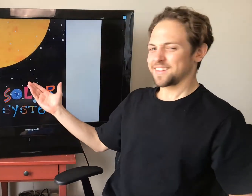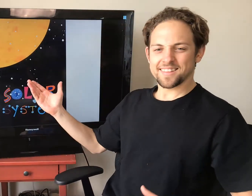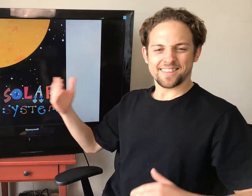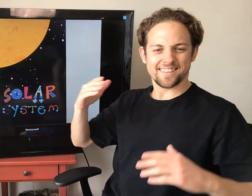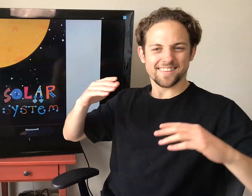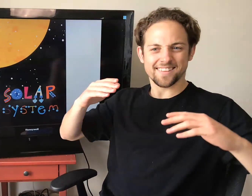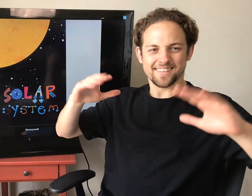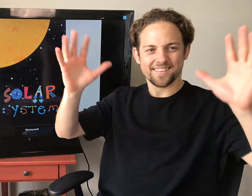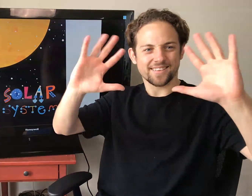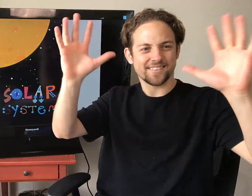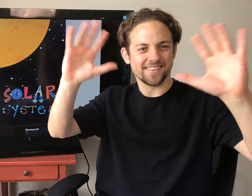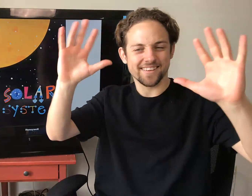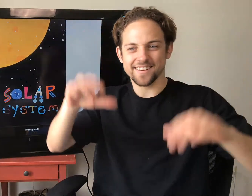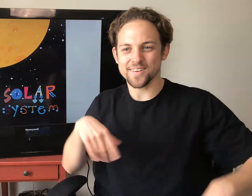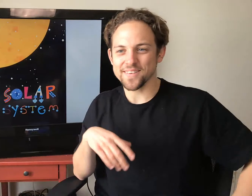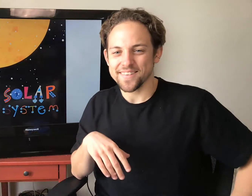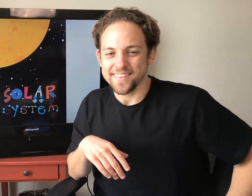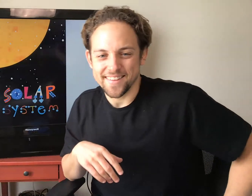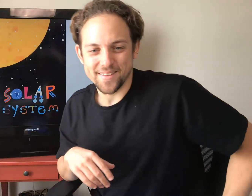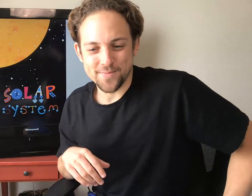Hello, hello, everybody.